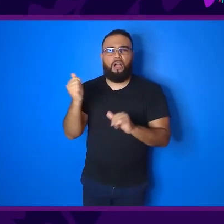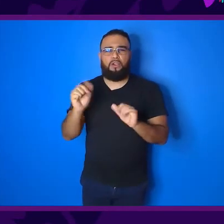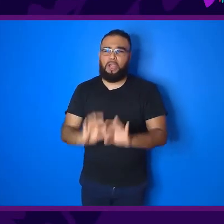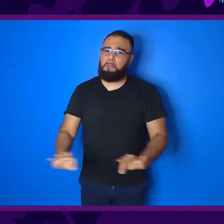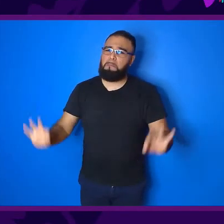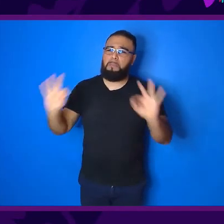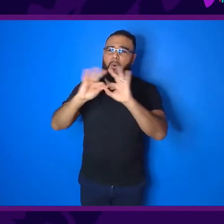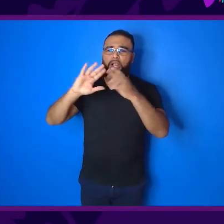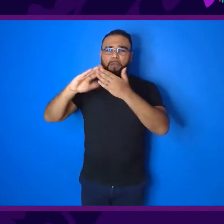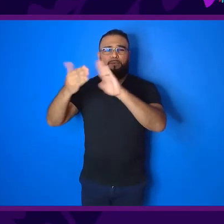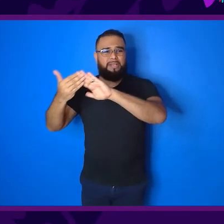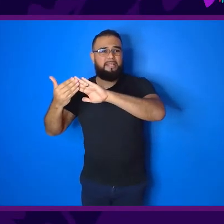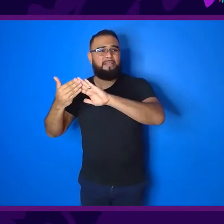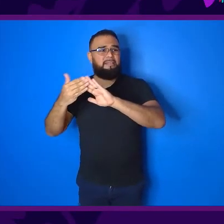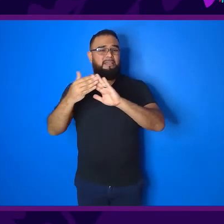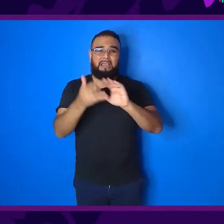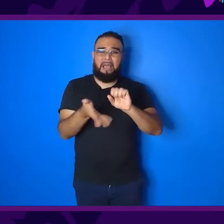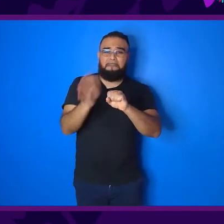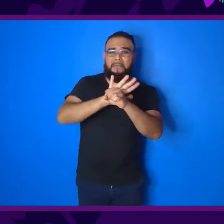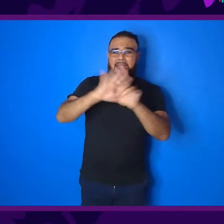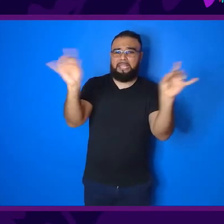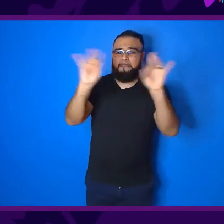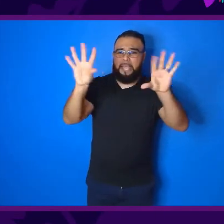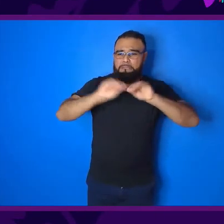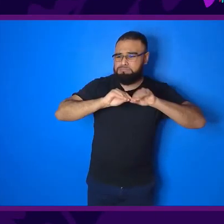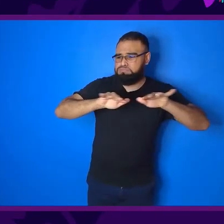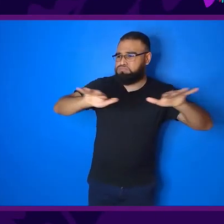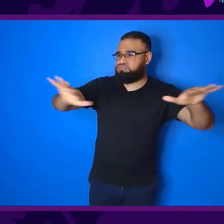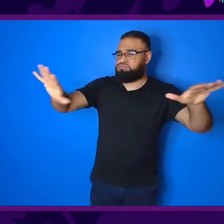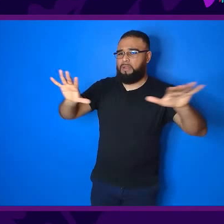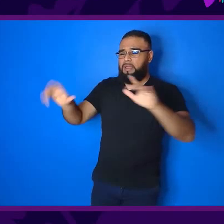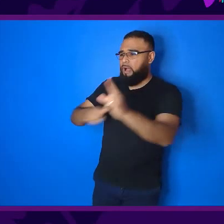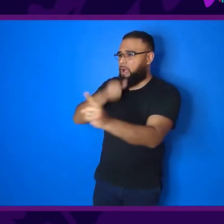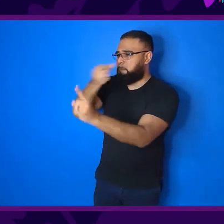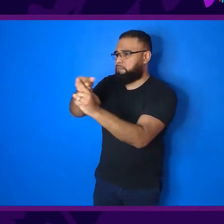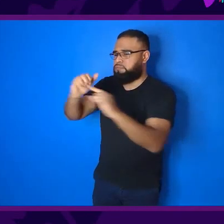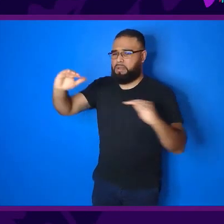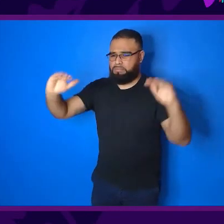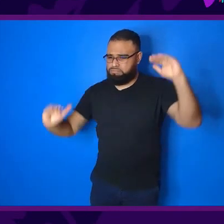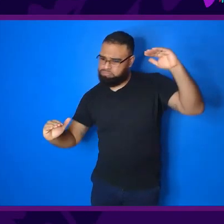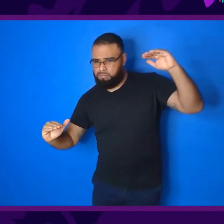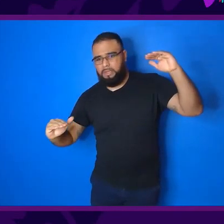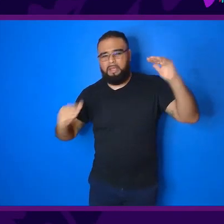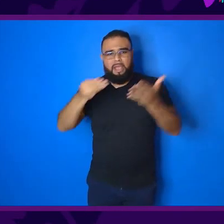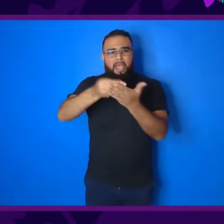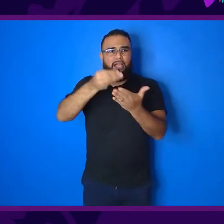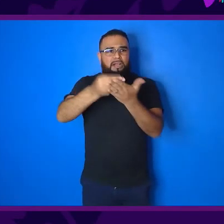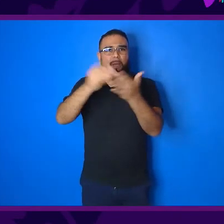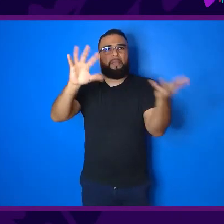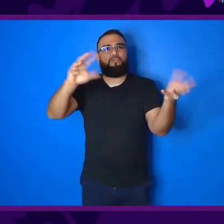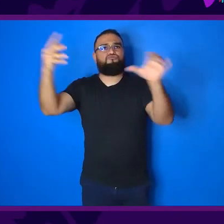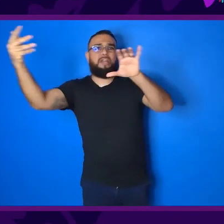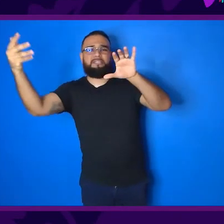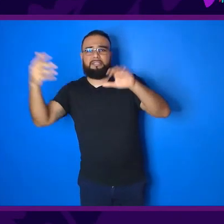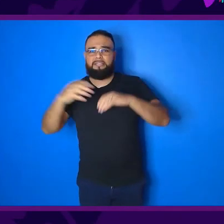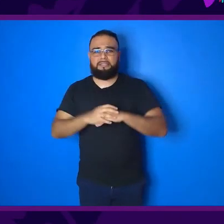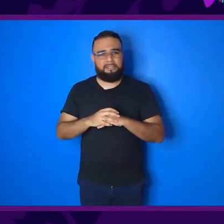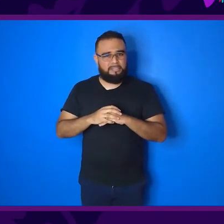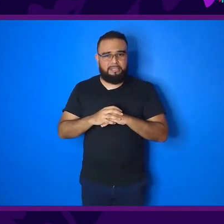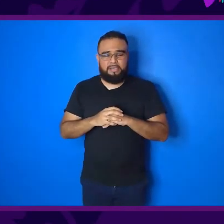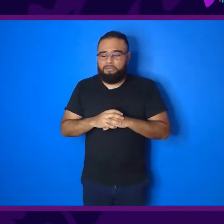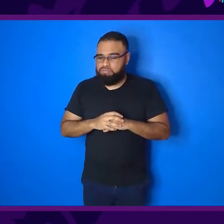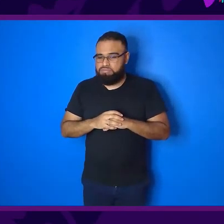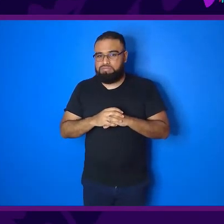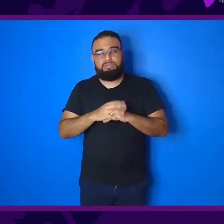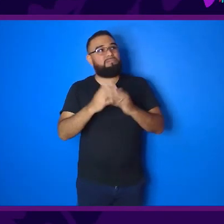impacted by pandemics, by economic crisis, by simply insensitive and apathetic